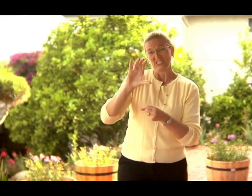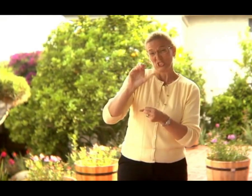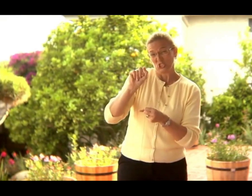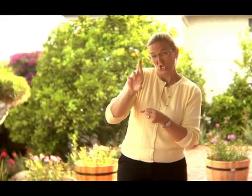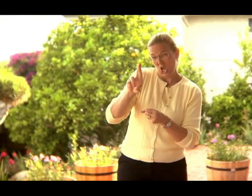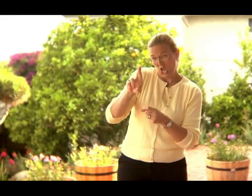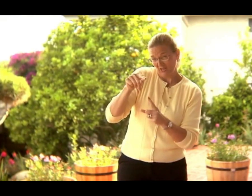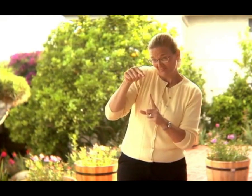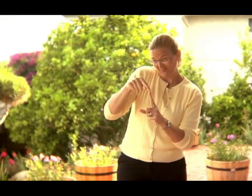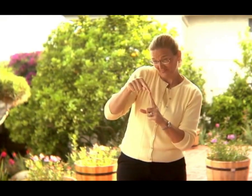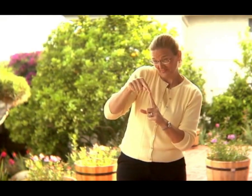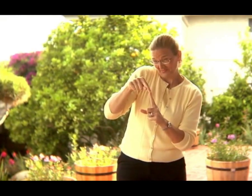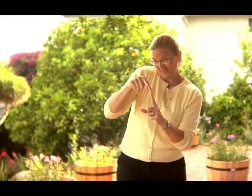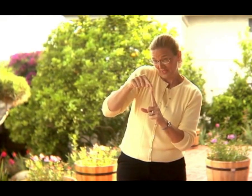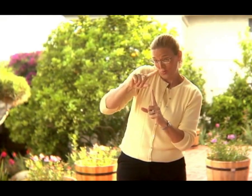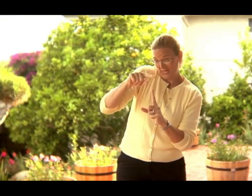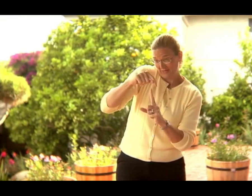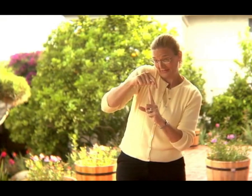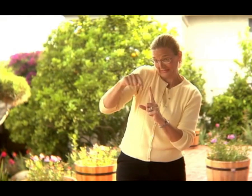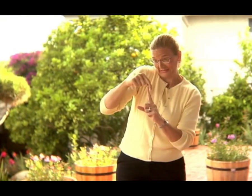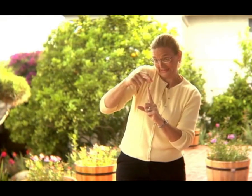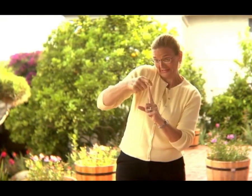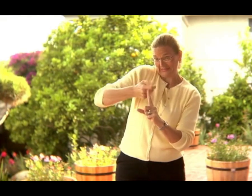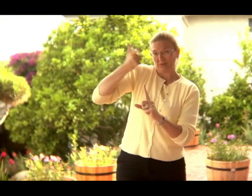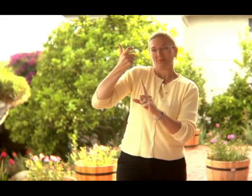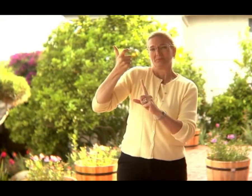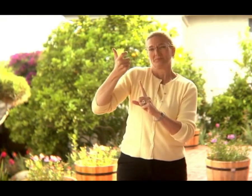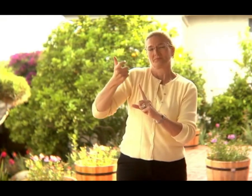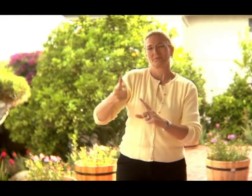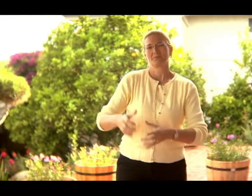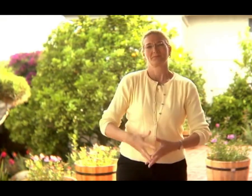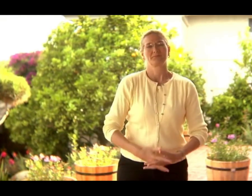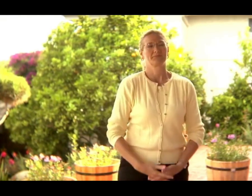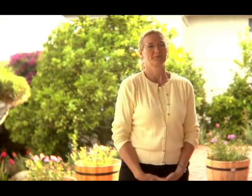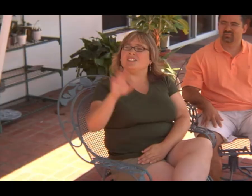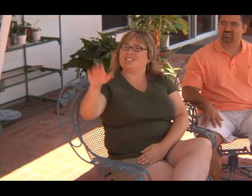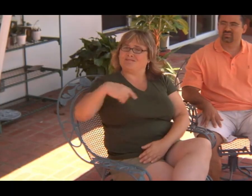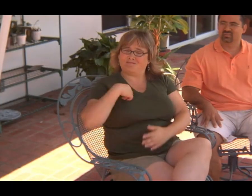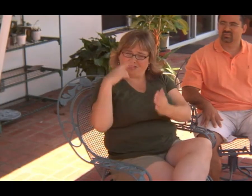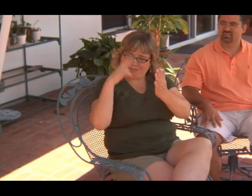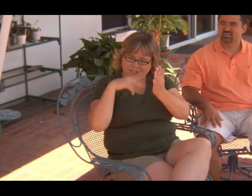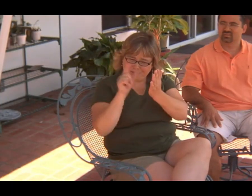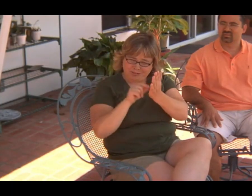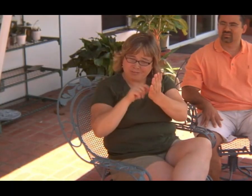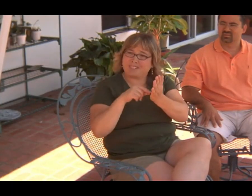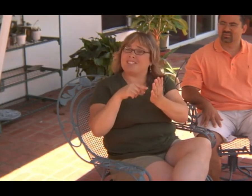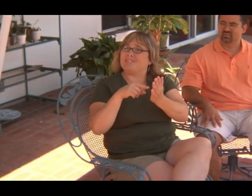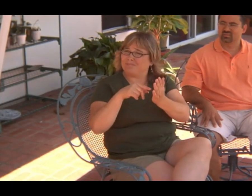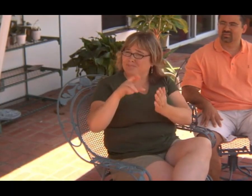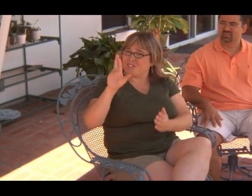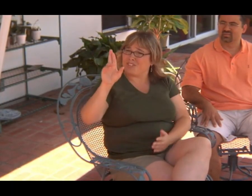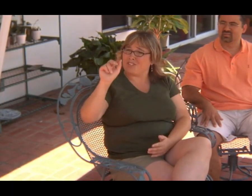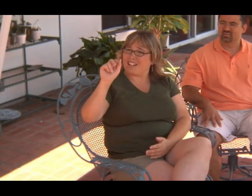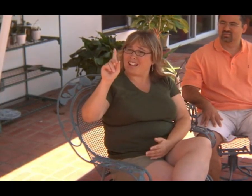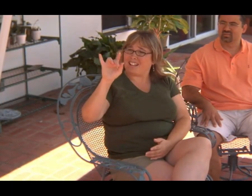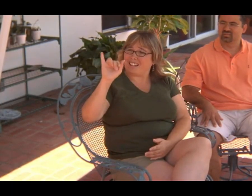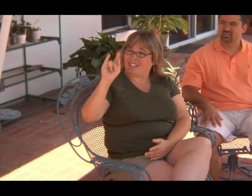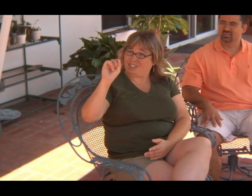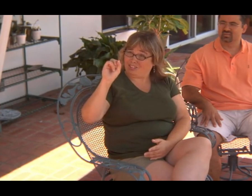There will usually be a small circular scar left where the skin cancer was removed. I have read in the newspaper that